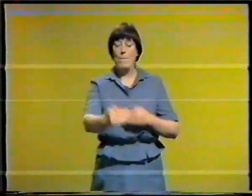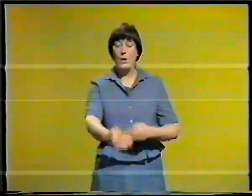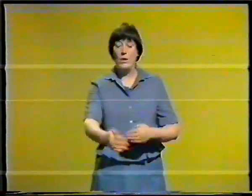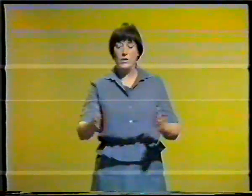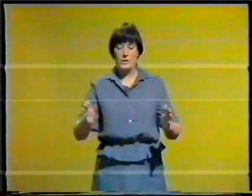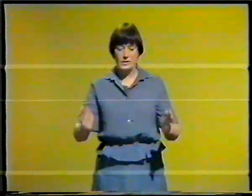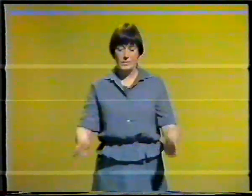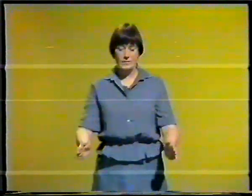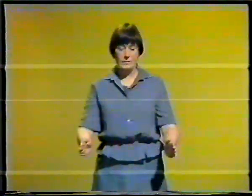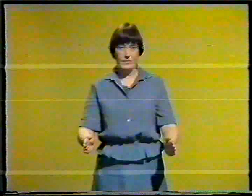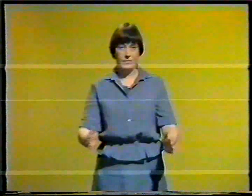Box.